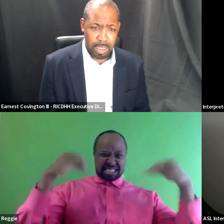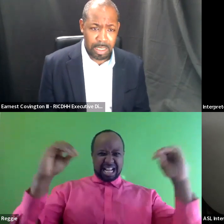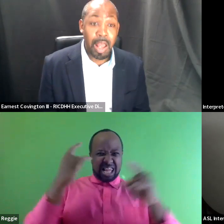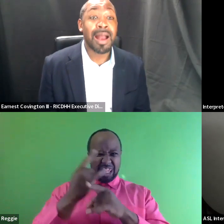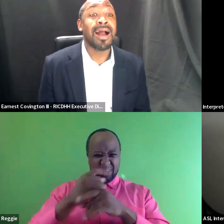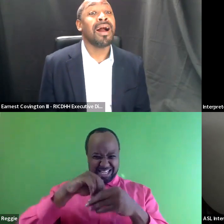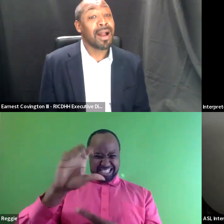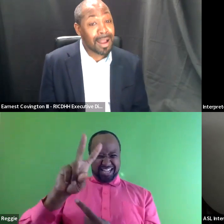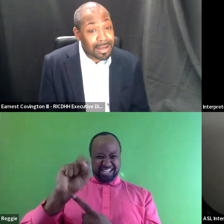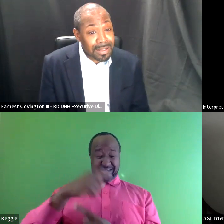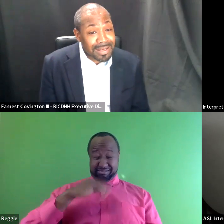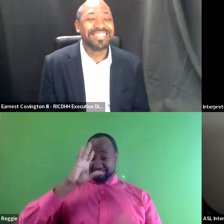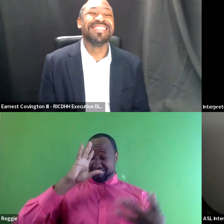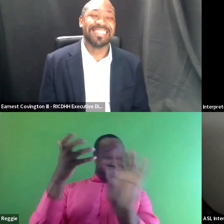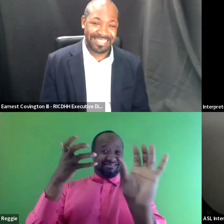And